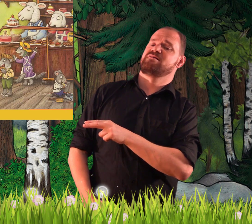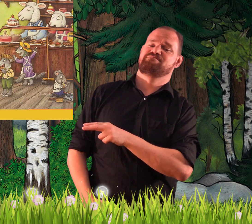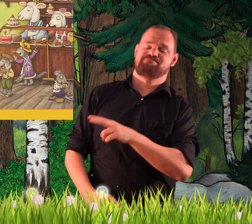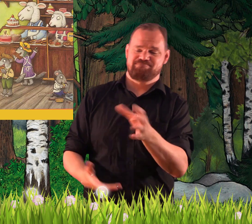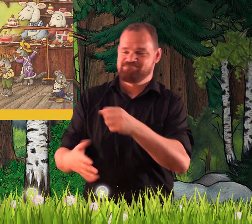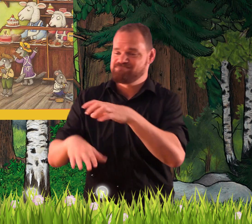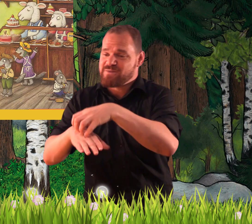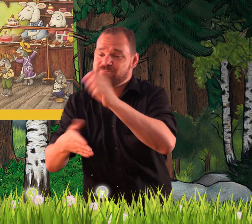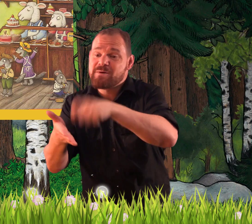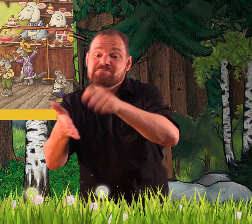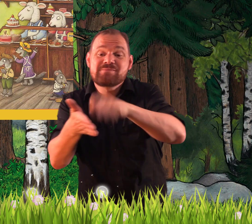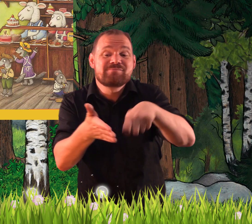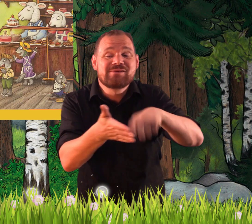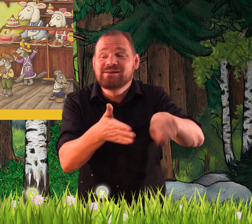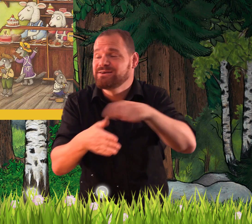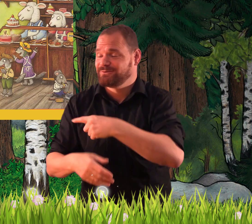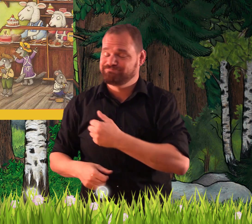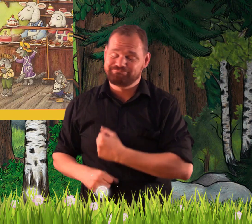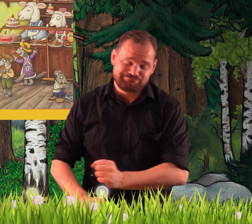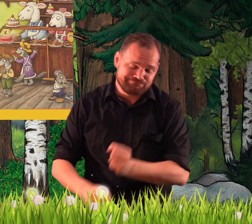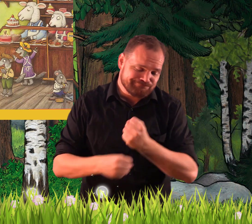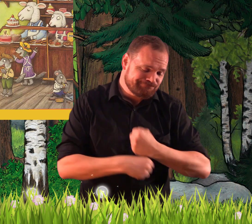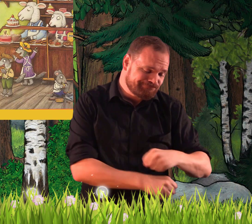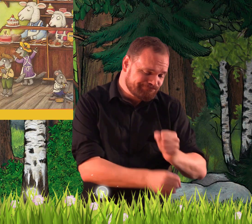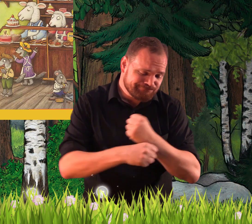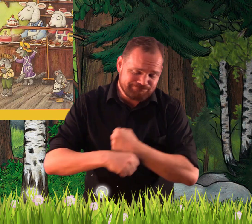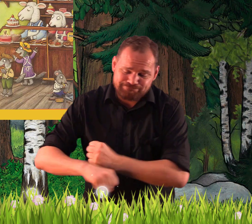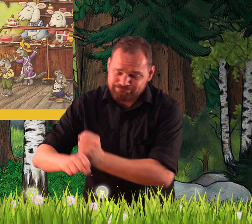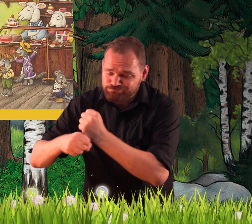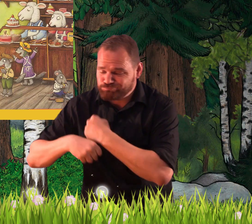the floors as families come in to purchase their cakes.